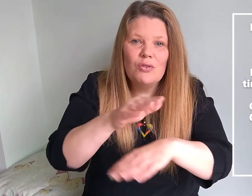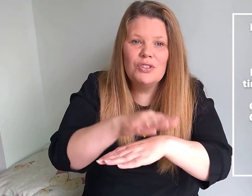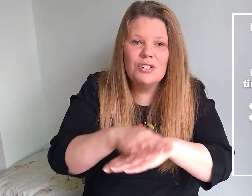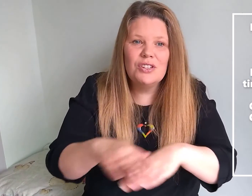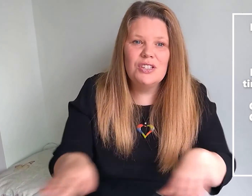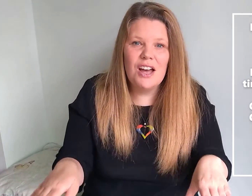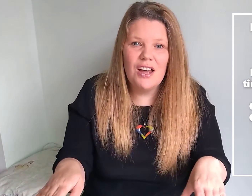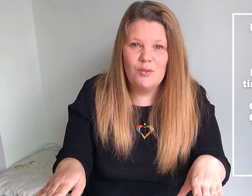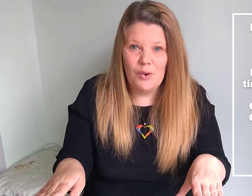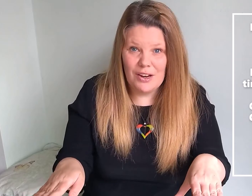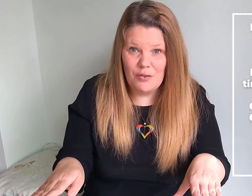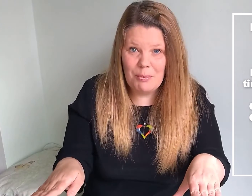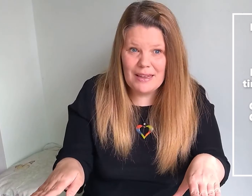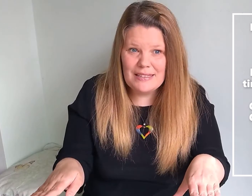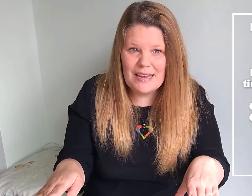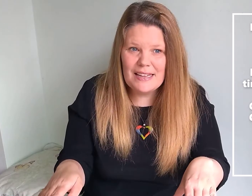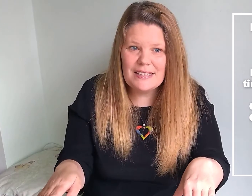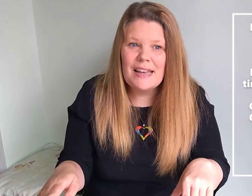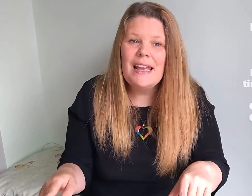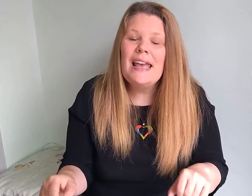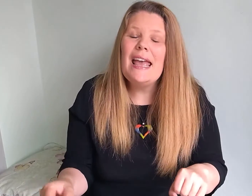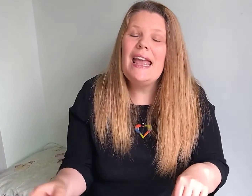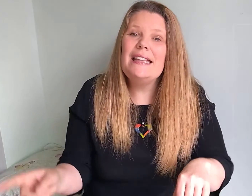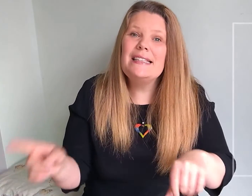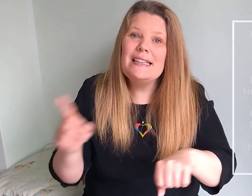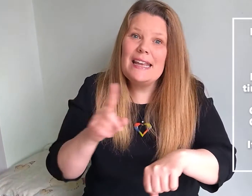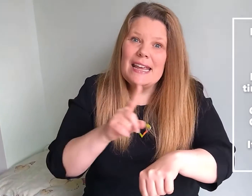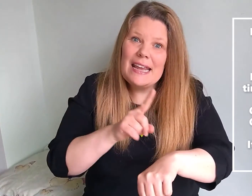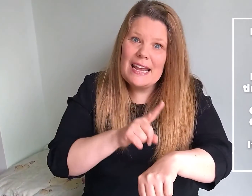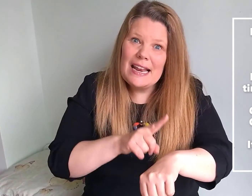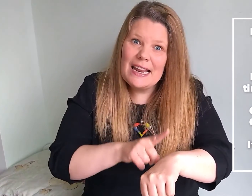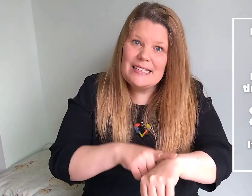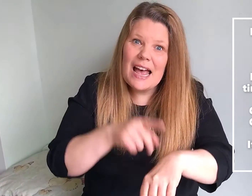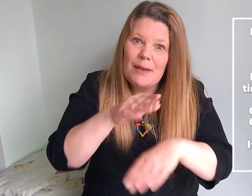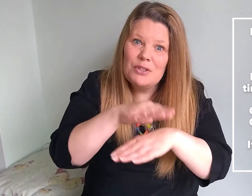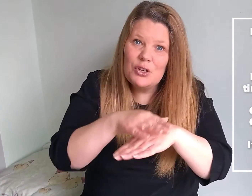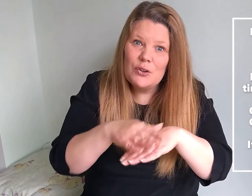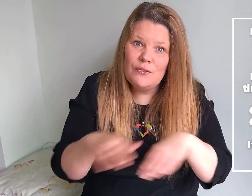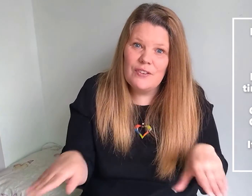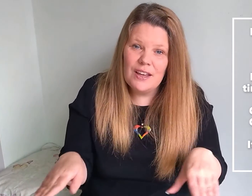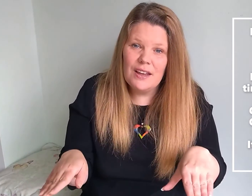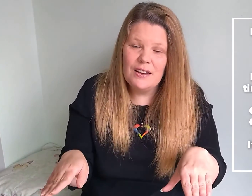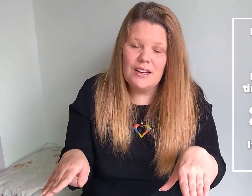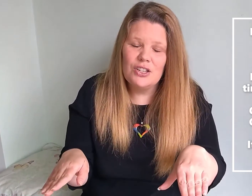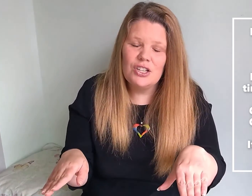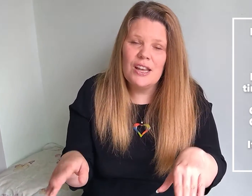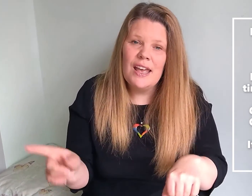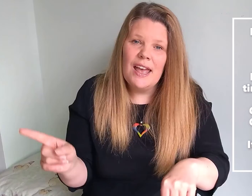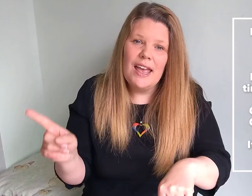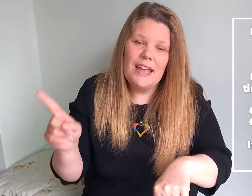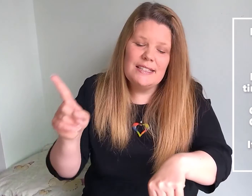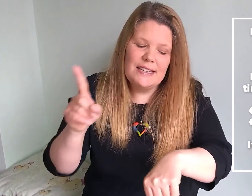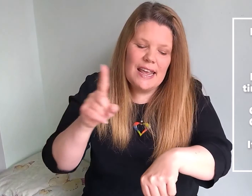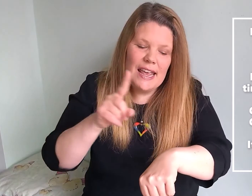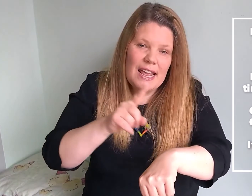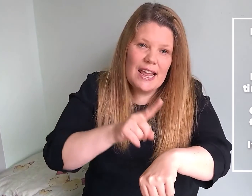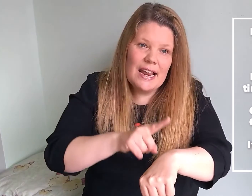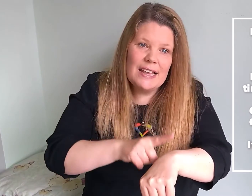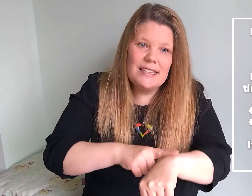almost done. We're going to repeat it. It's nearly time to finish. It's nearly